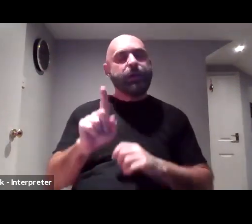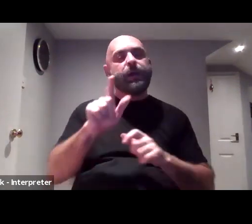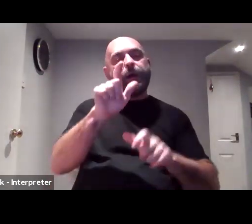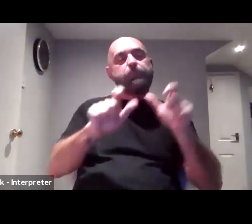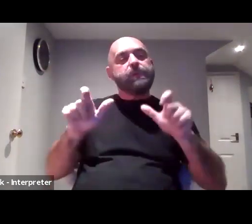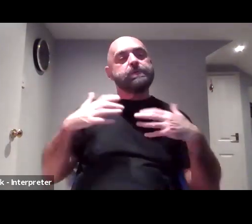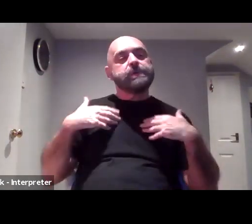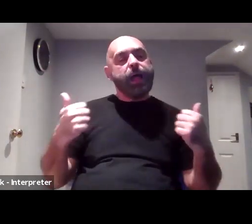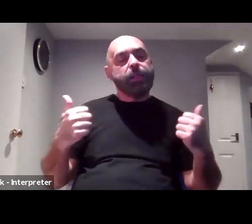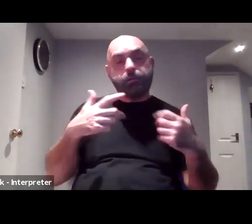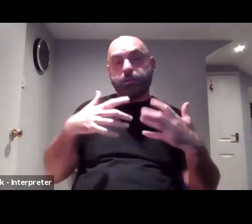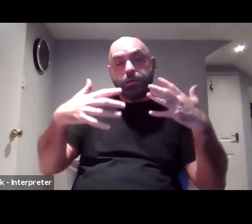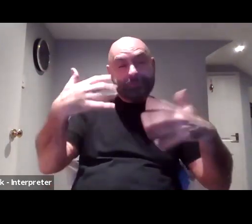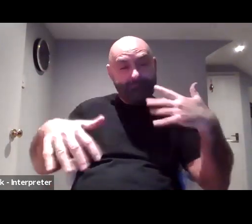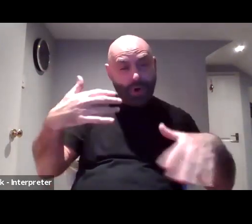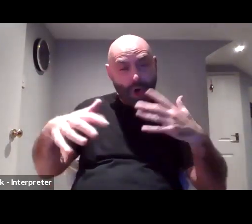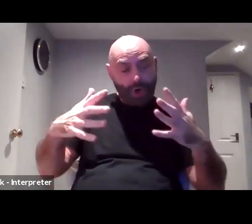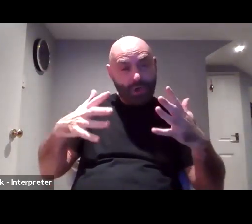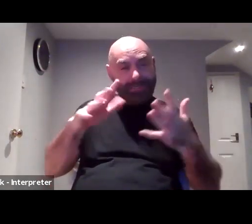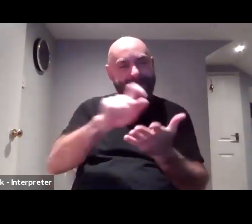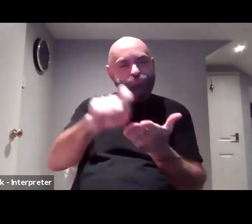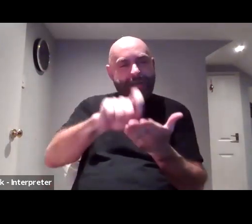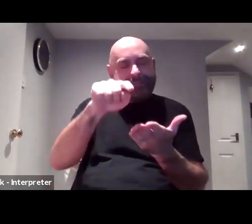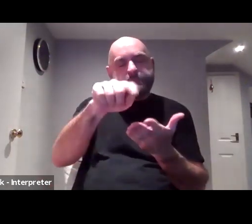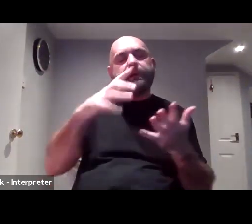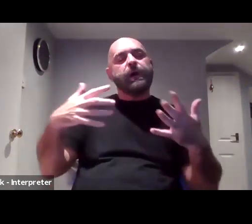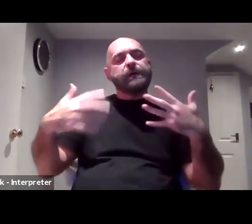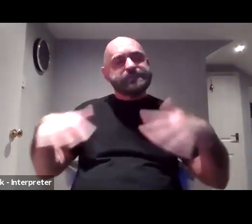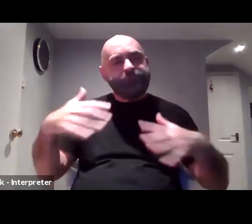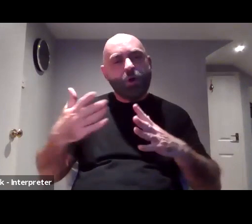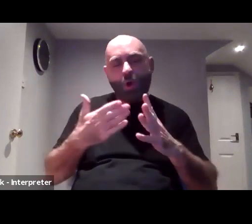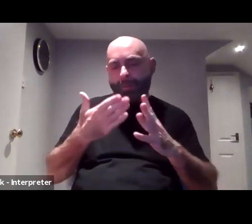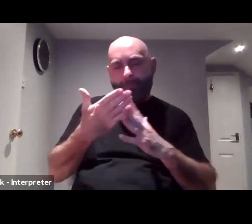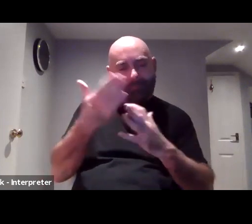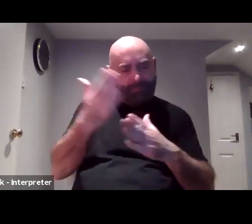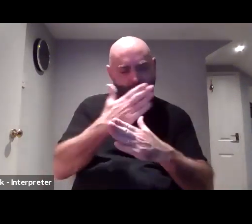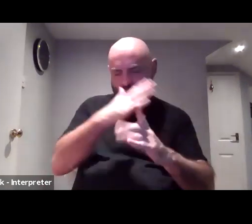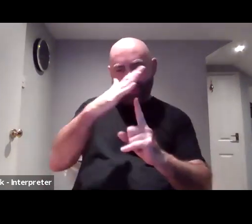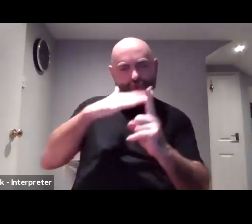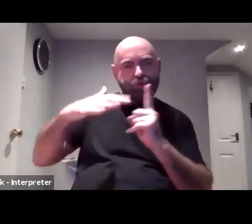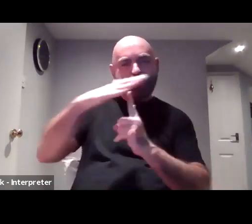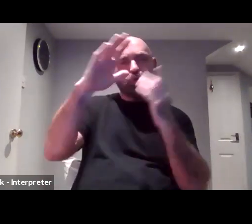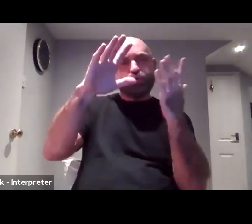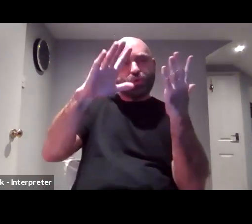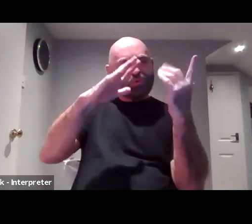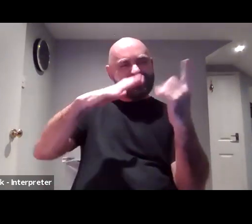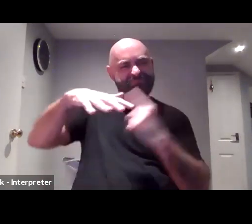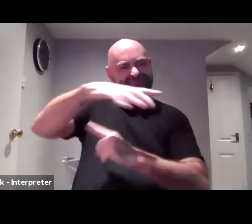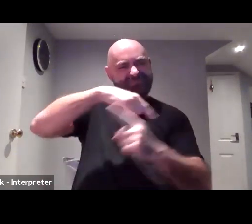People's health suffers, he writes, because of the social conditions in which they live and